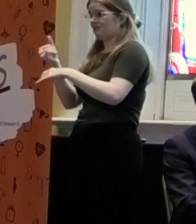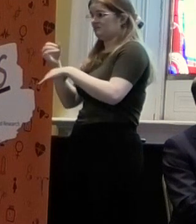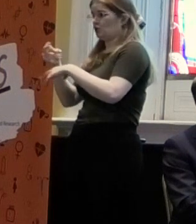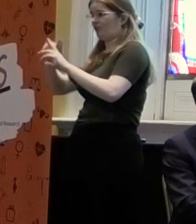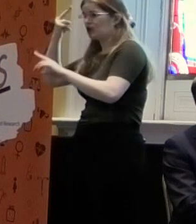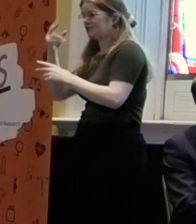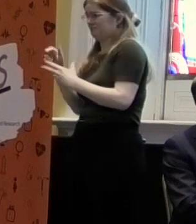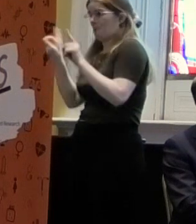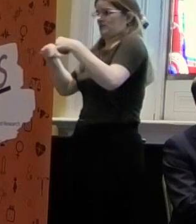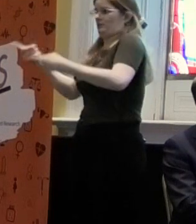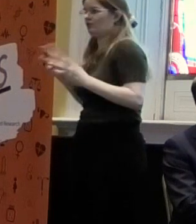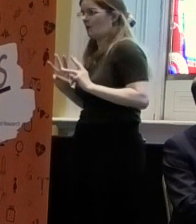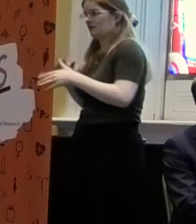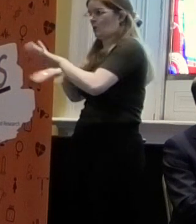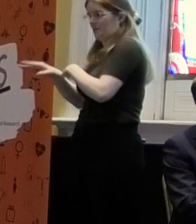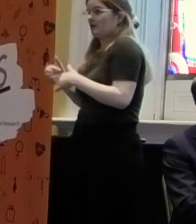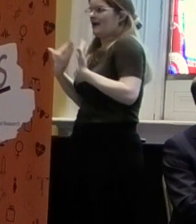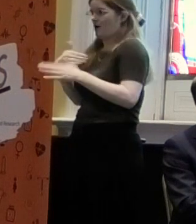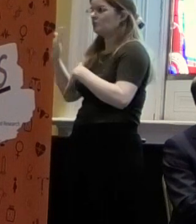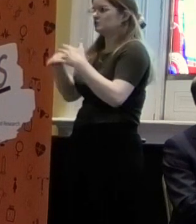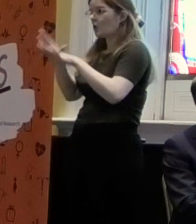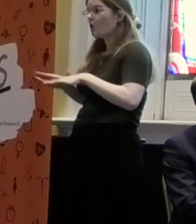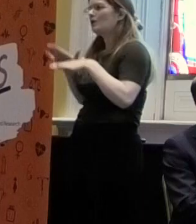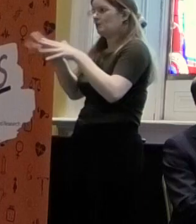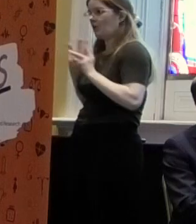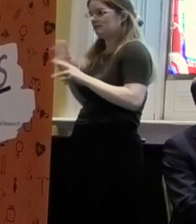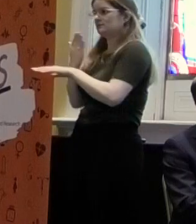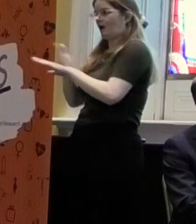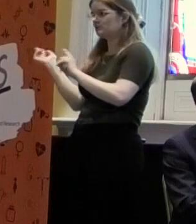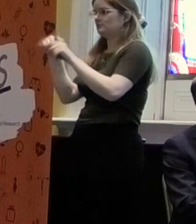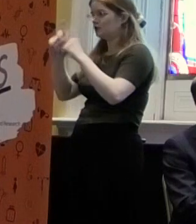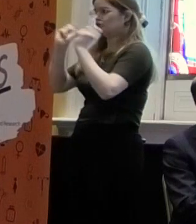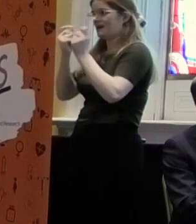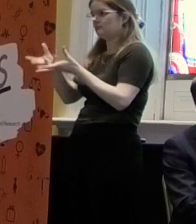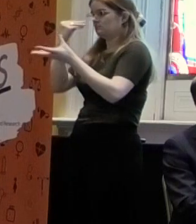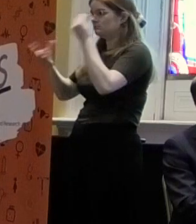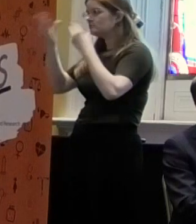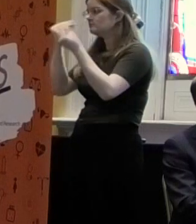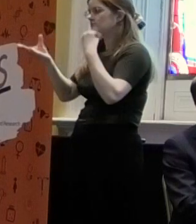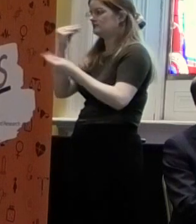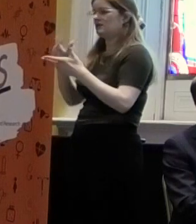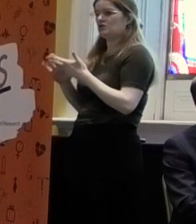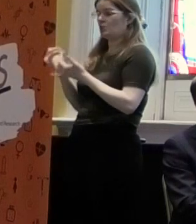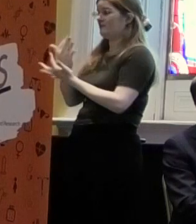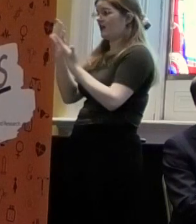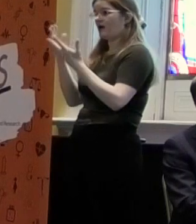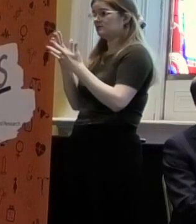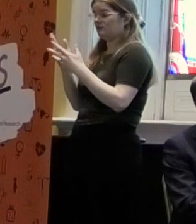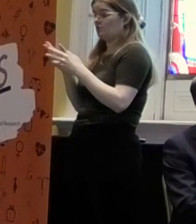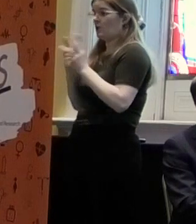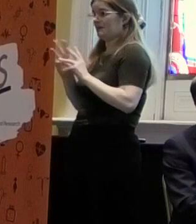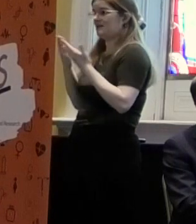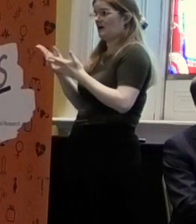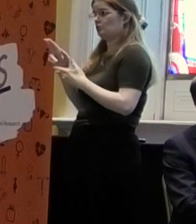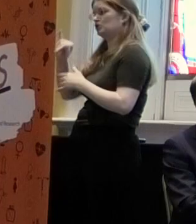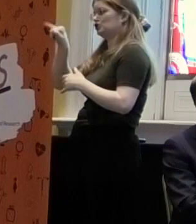look, we've been doing this for centuries, we know what we're doing, we have all this experience, and you won't use it. So Jane Sharp, who's a midwife in the UK, she publishes a book, which we